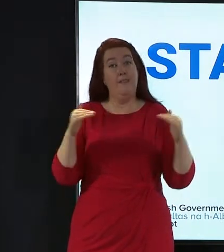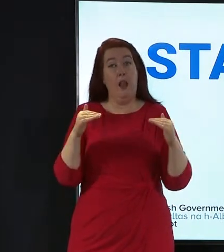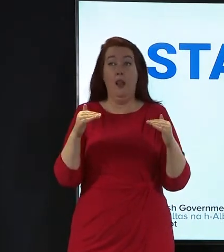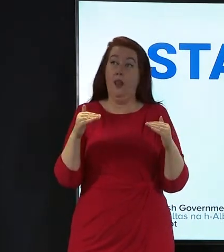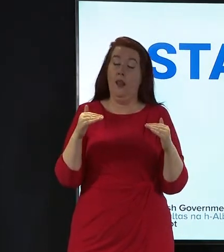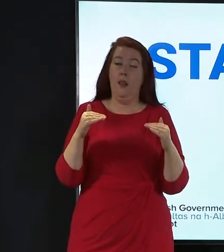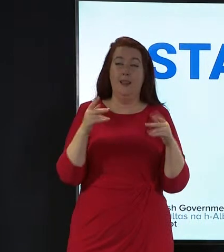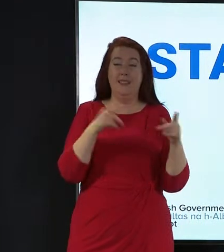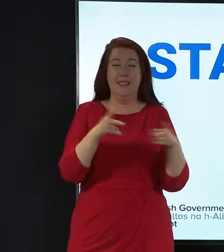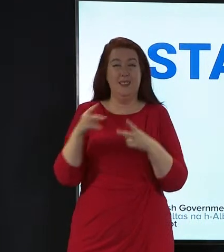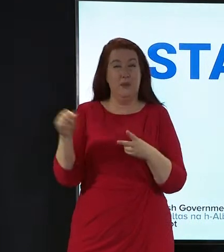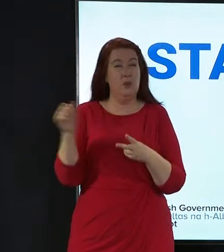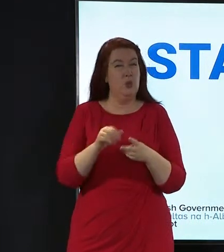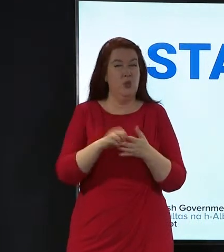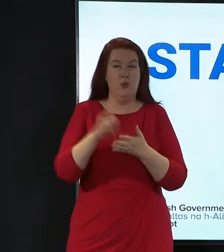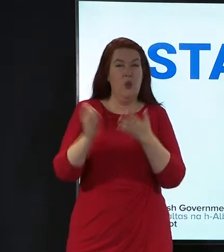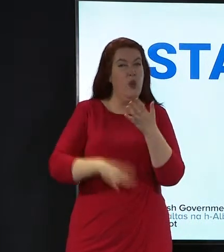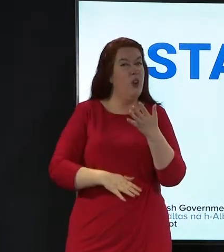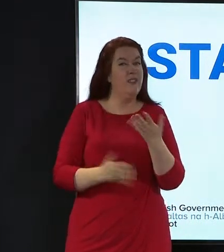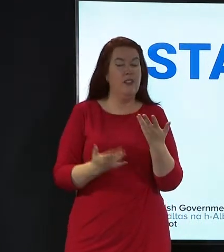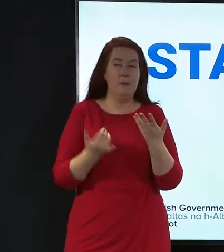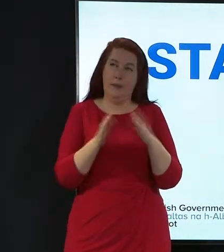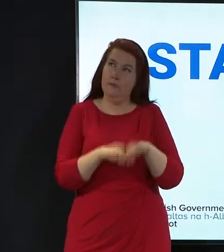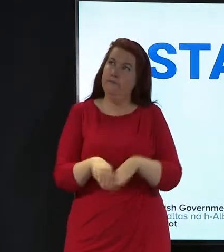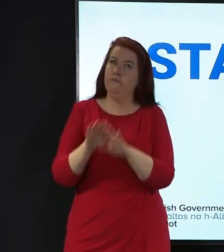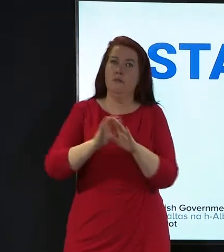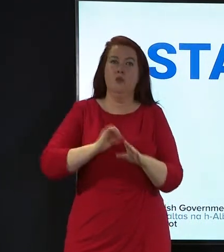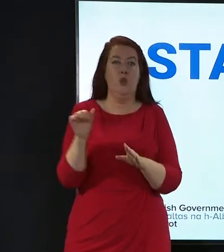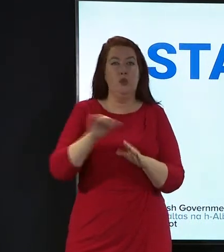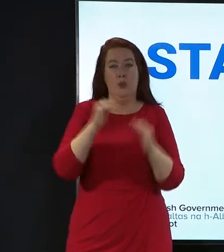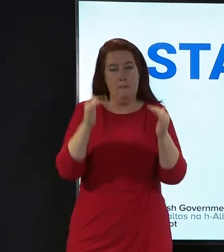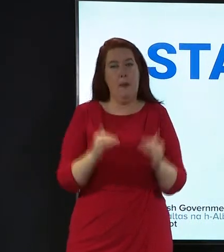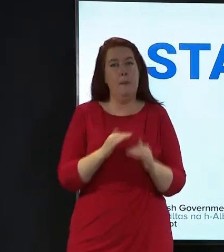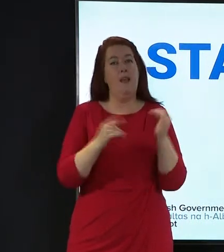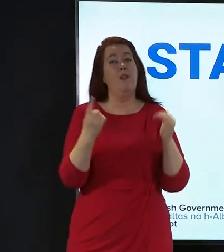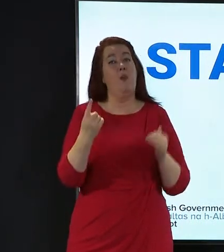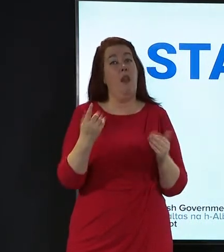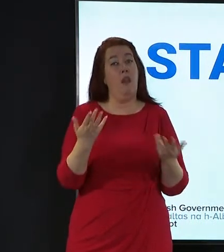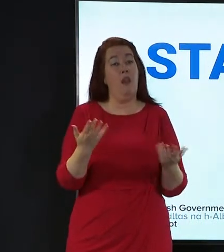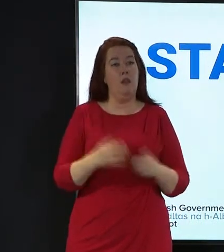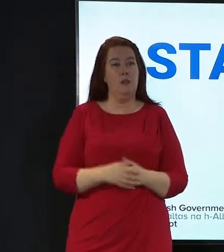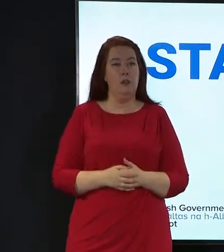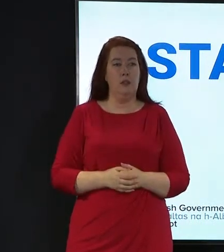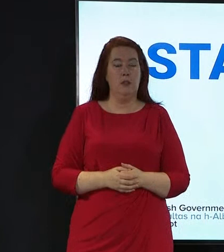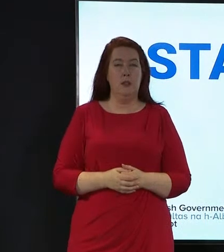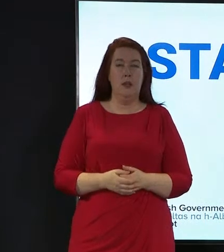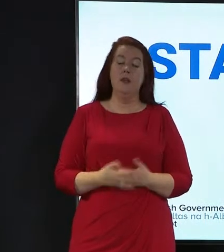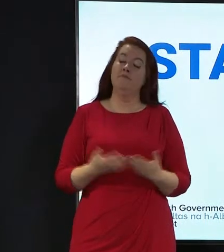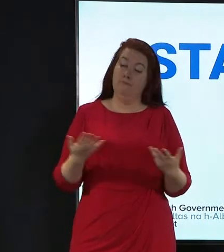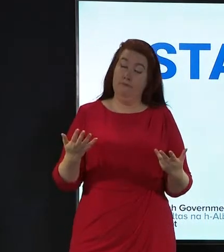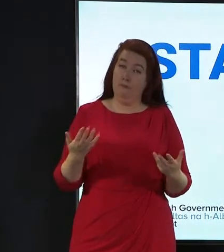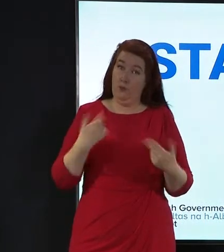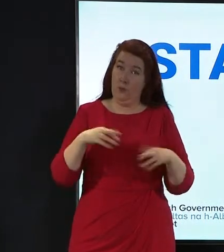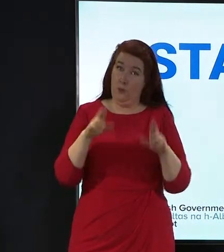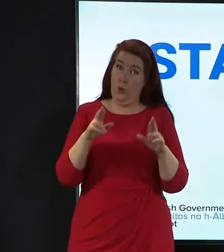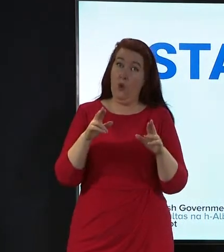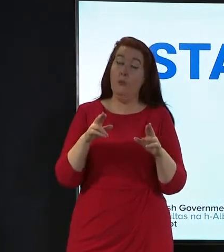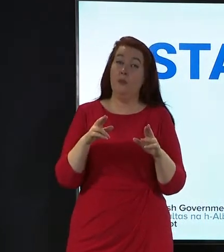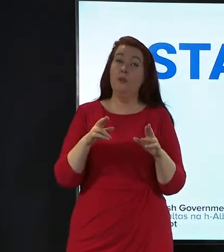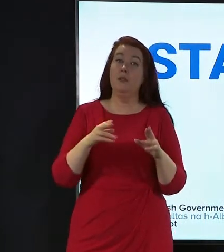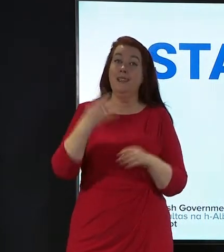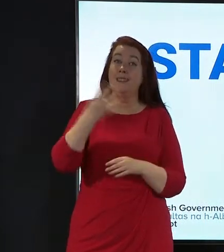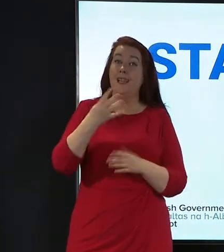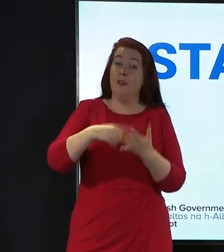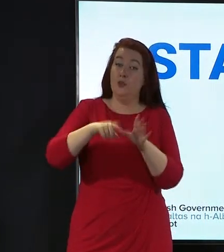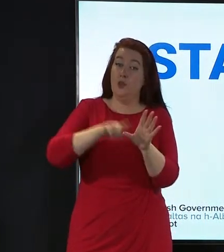system early and perhaps moving the whole of the country down to level one? Thanks. Well, we're hoping to move the whole country down to level zero on the 19th